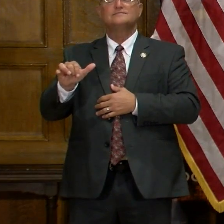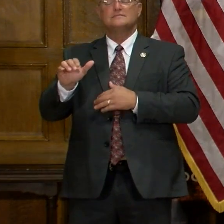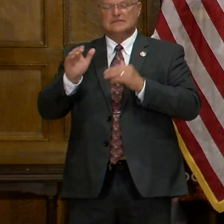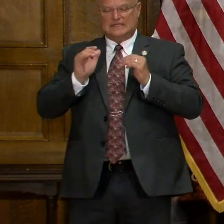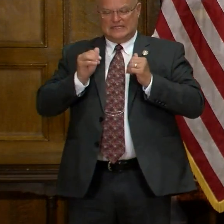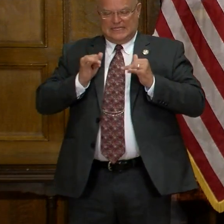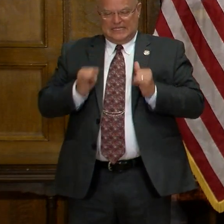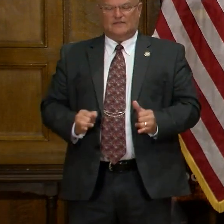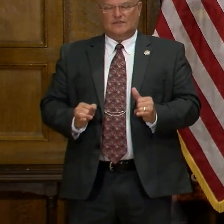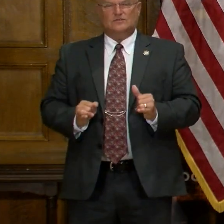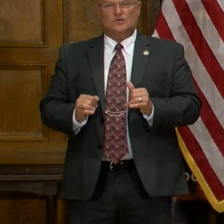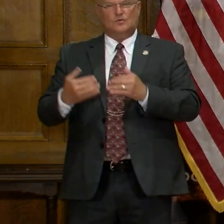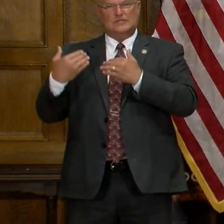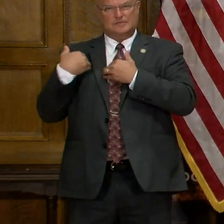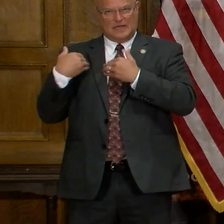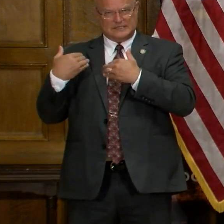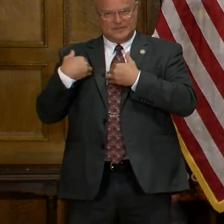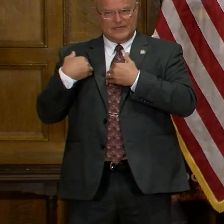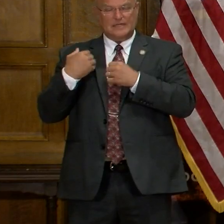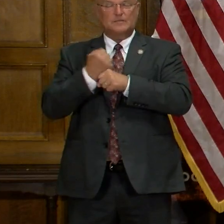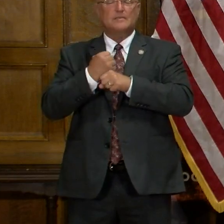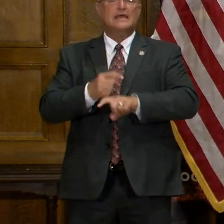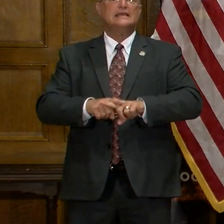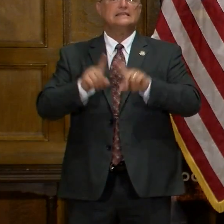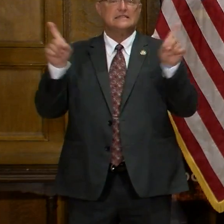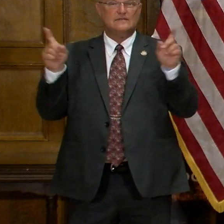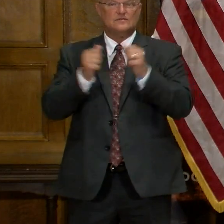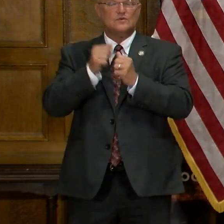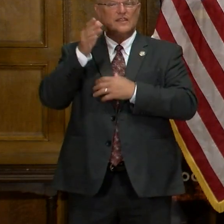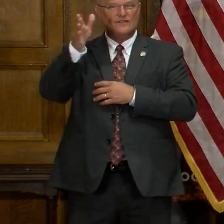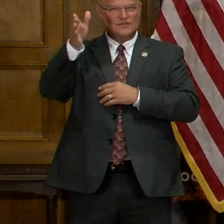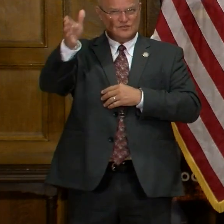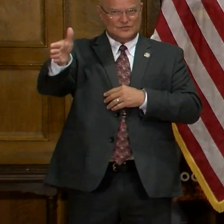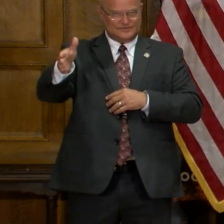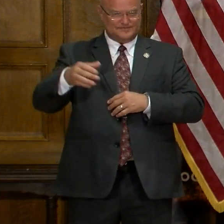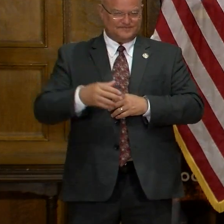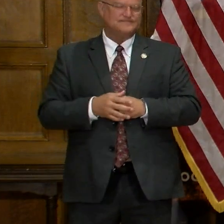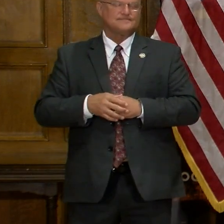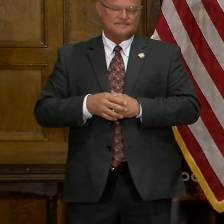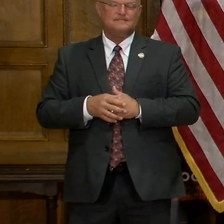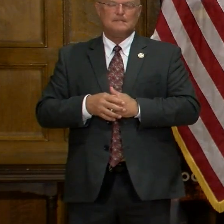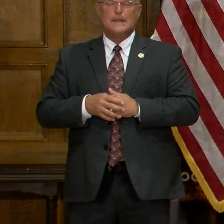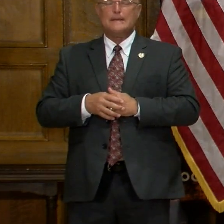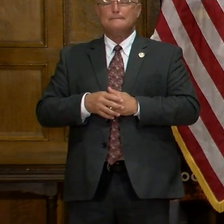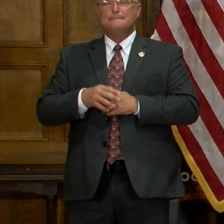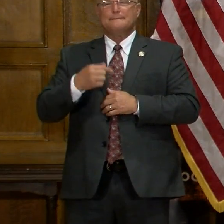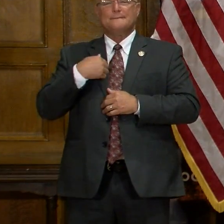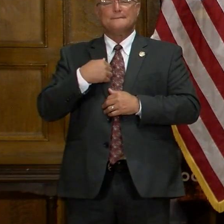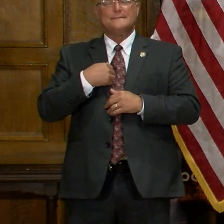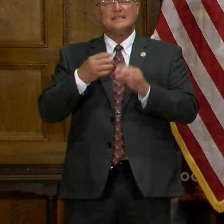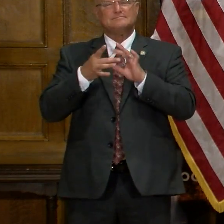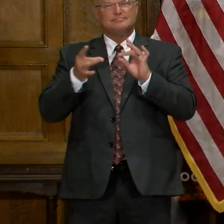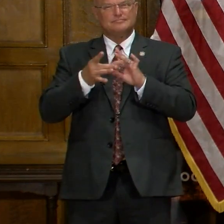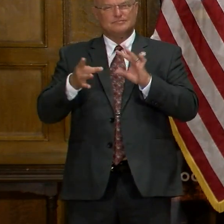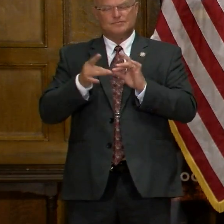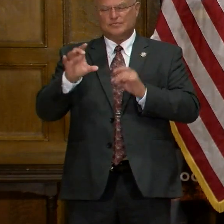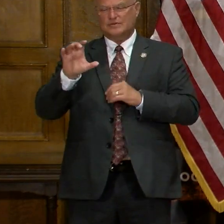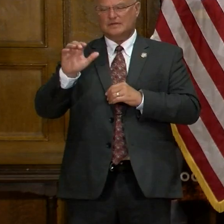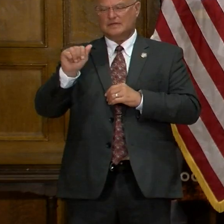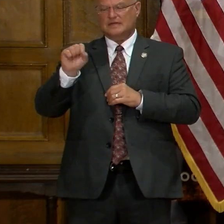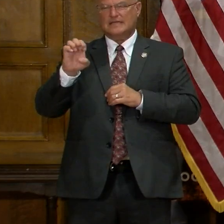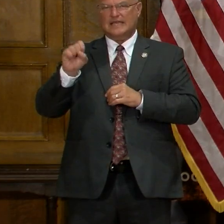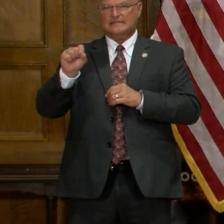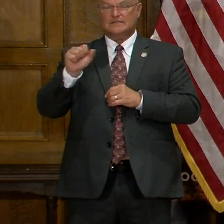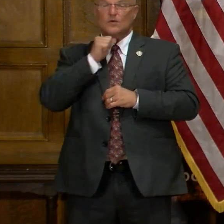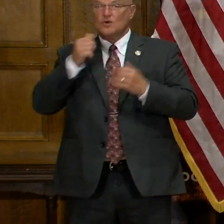individual responsibility can make a big difference in our future. And let me go through the cases. We were not here